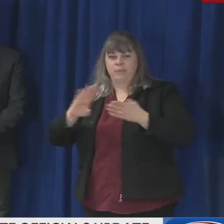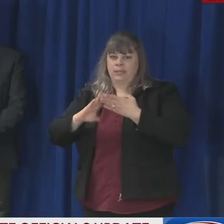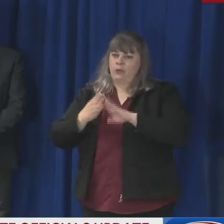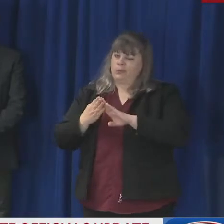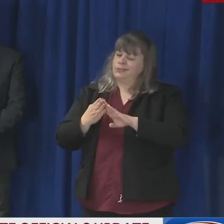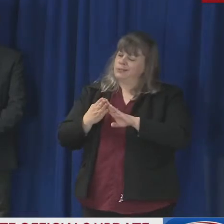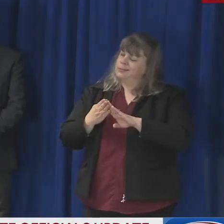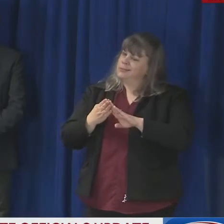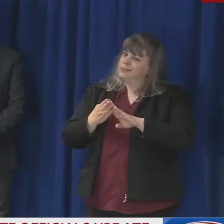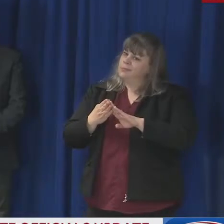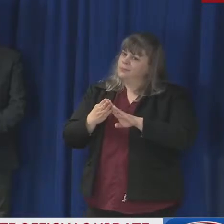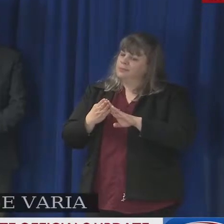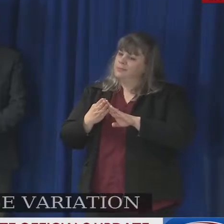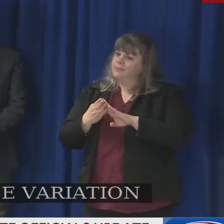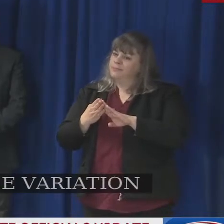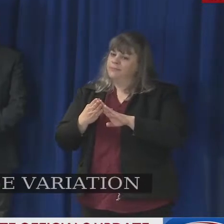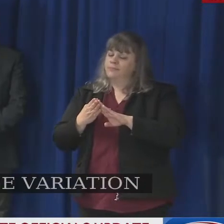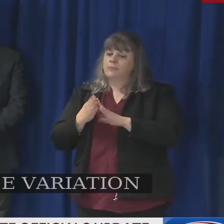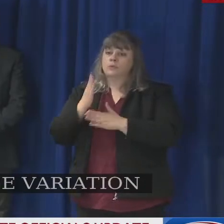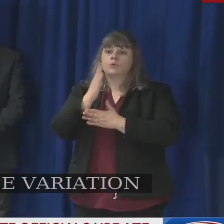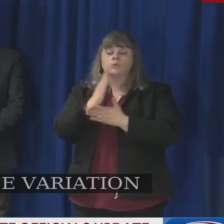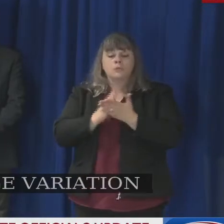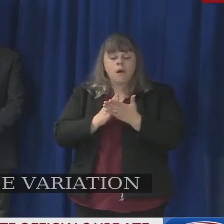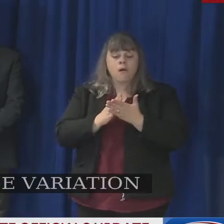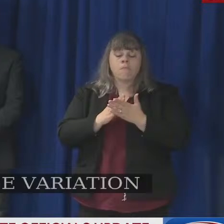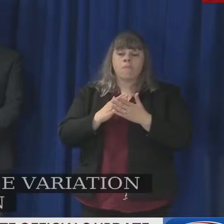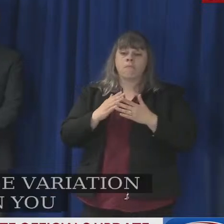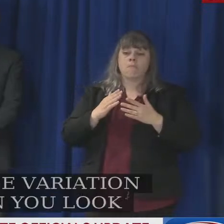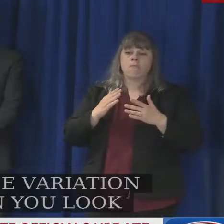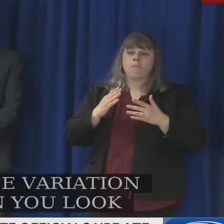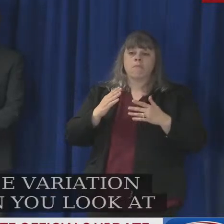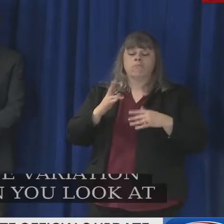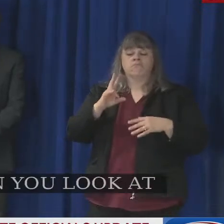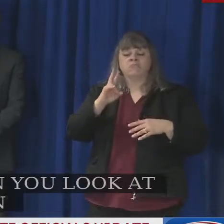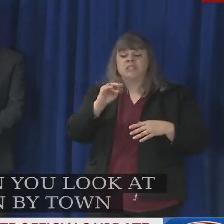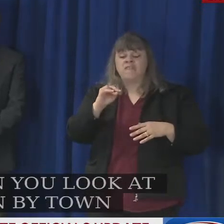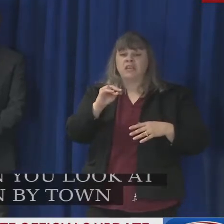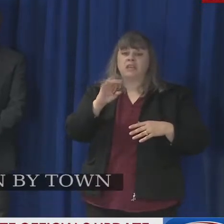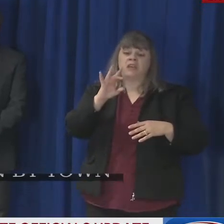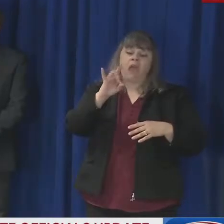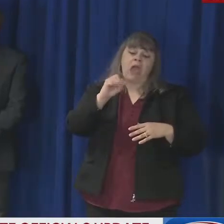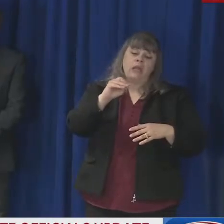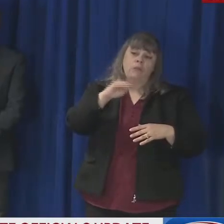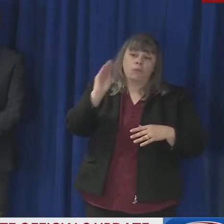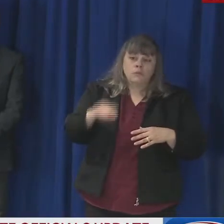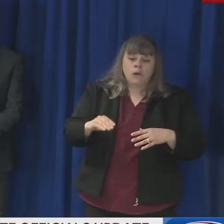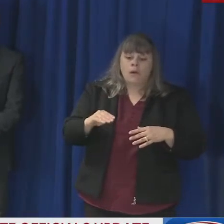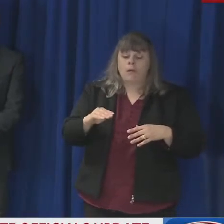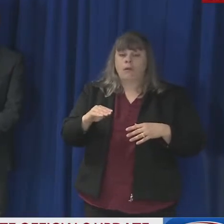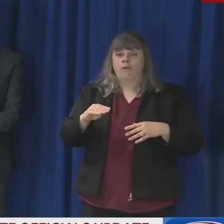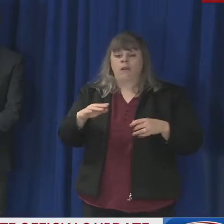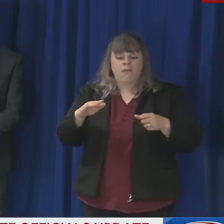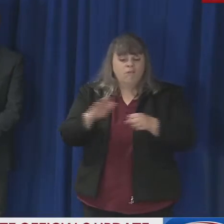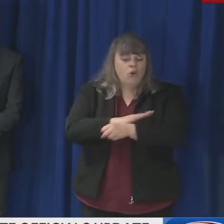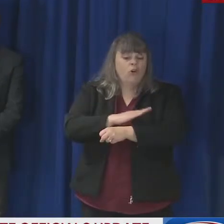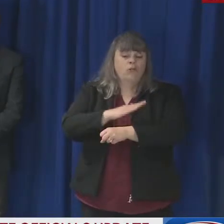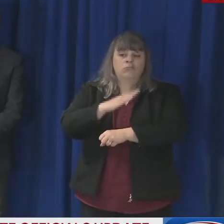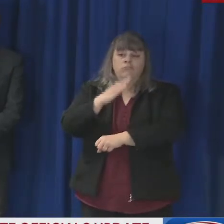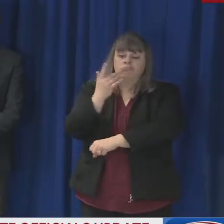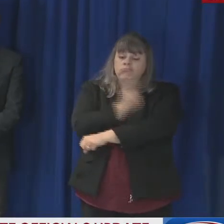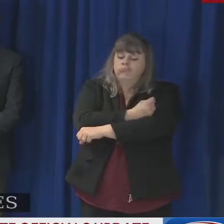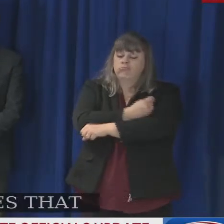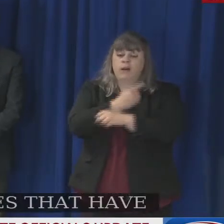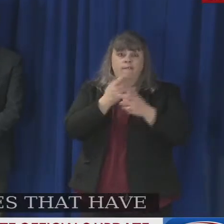So, you know, the towns and cities that have, you know, 70-80%, you know, full single, you know,